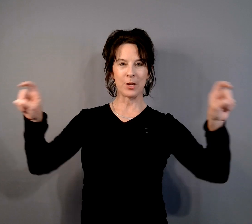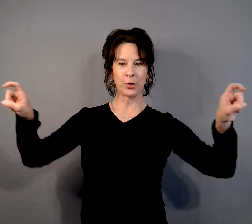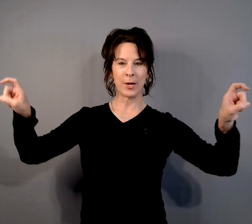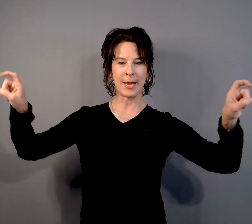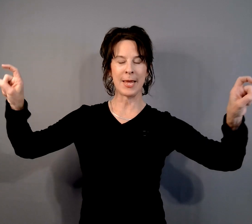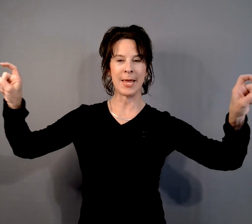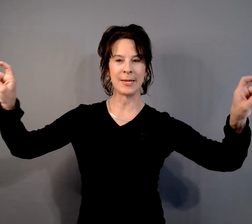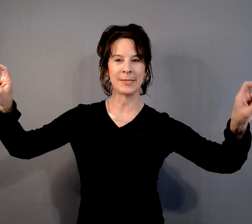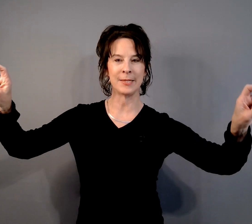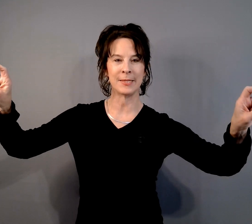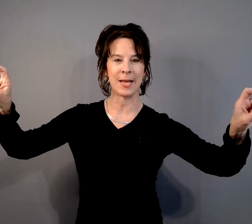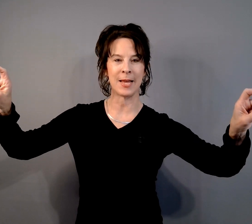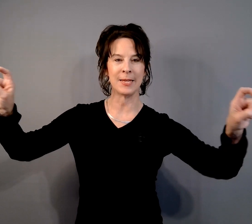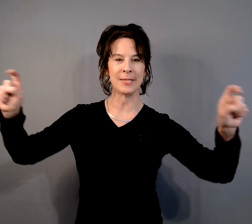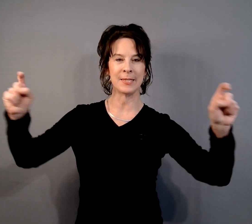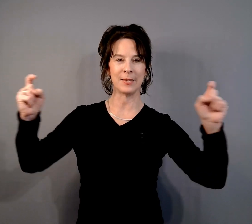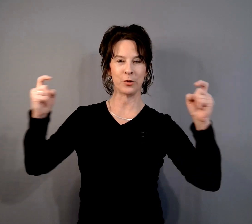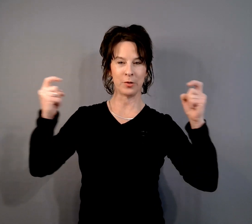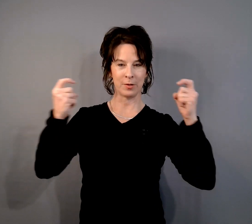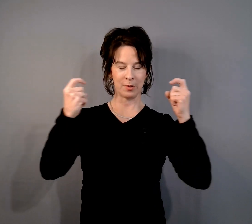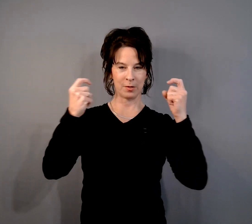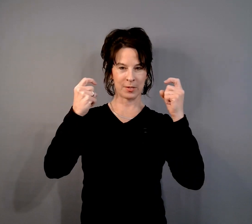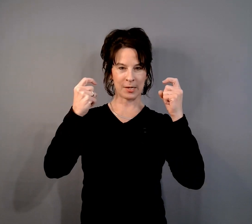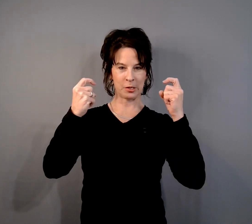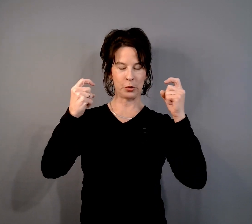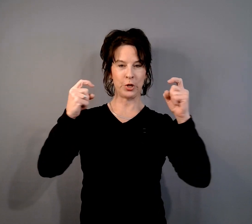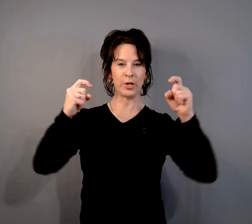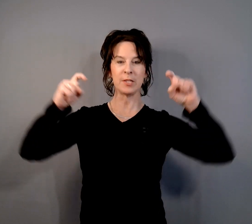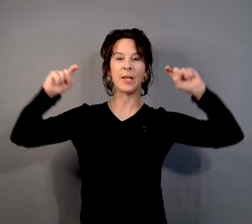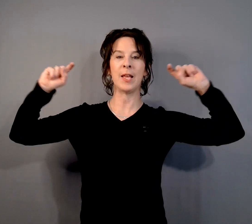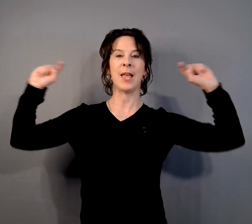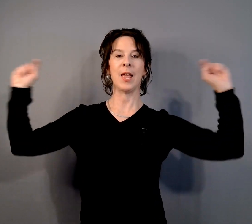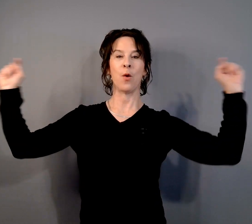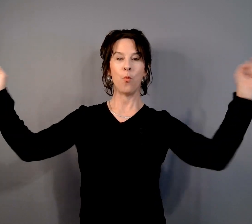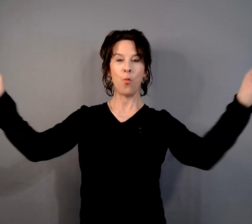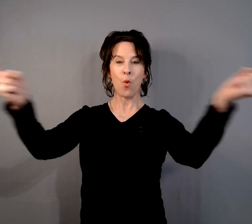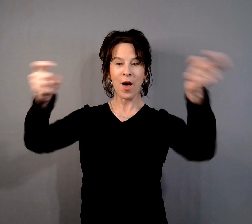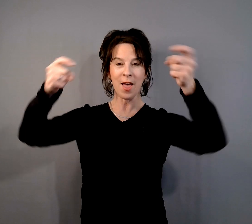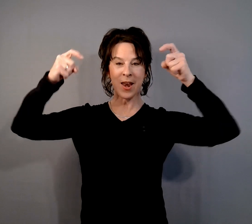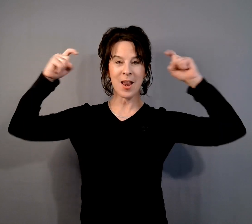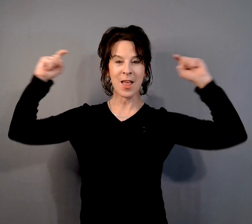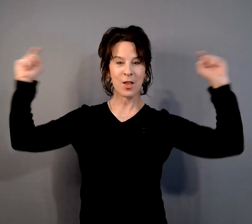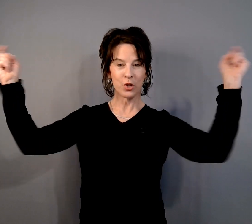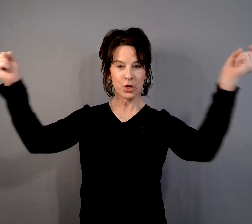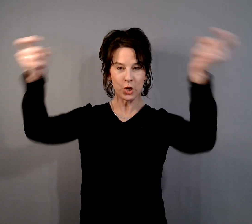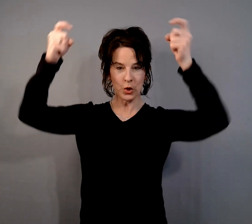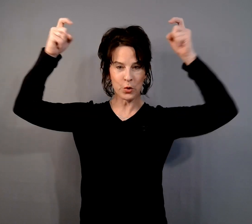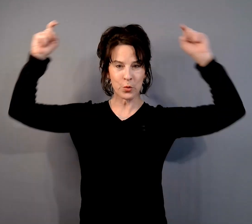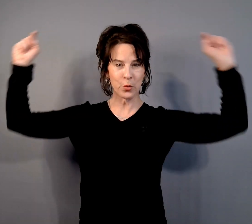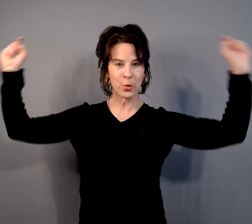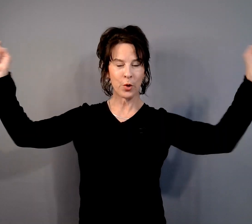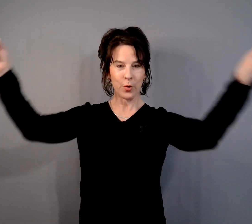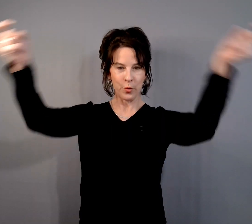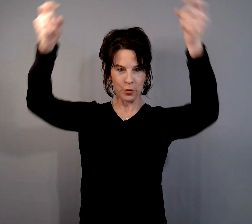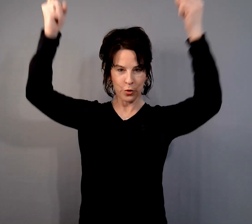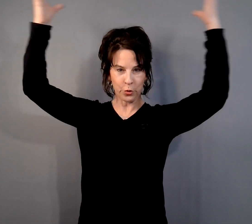your X signs. Looks like little hooks. 1, 2,